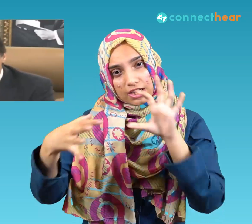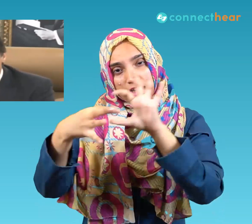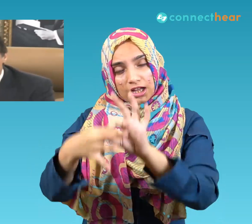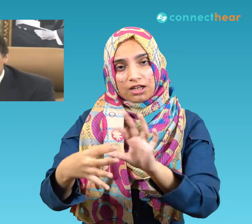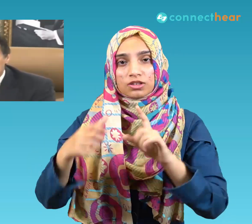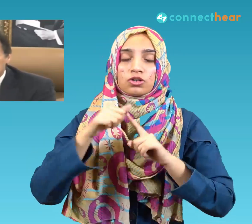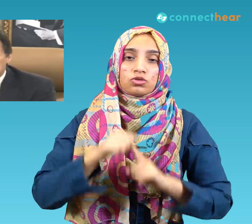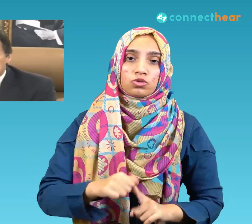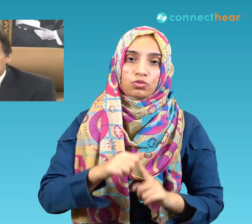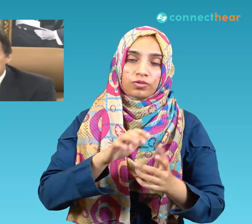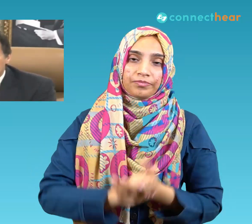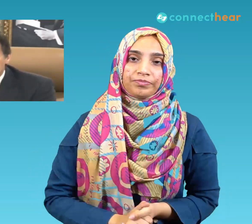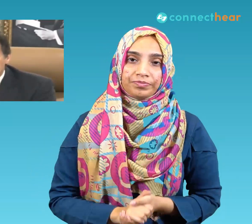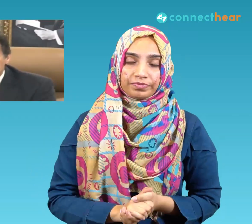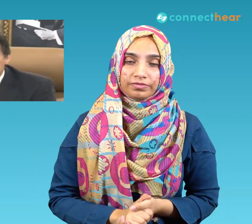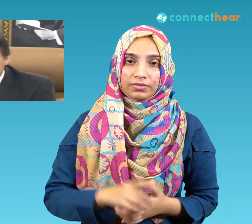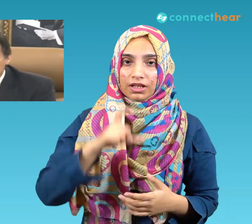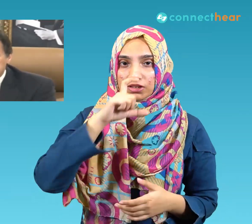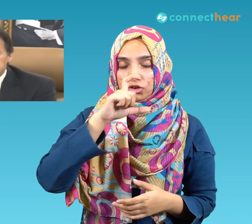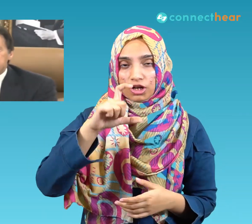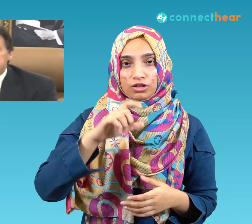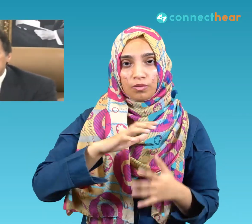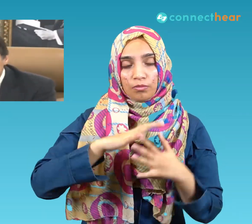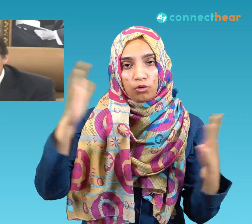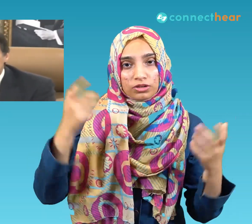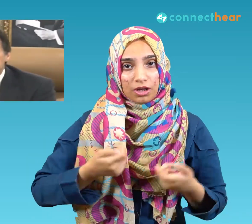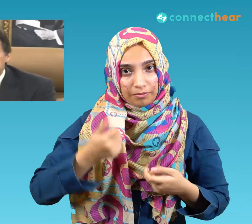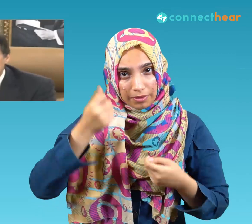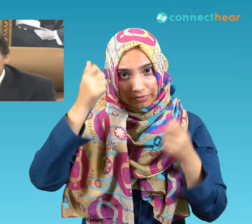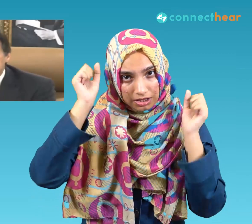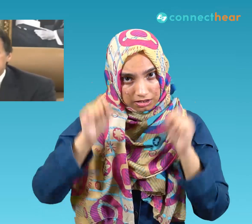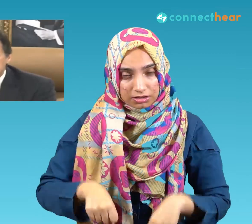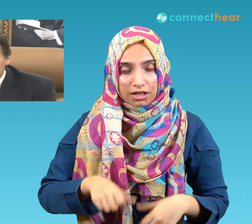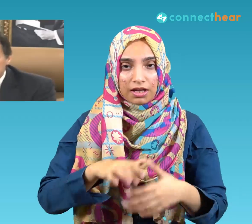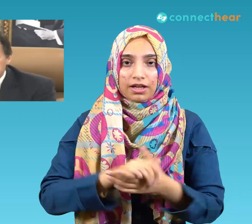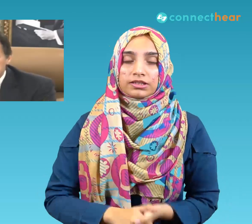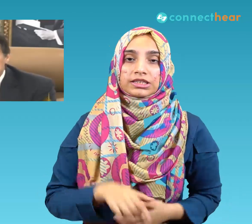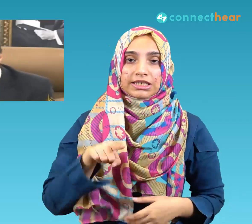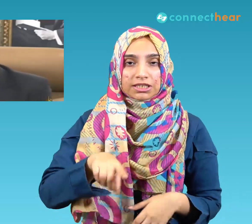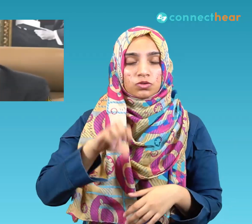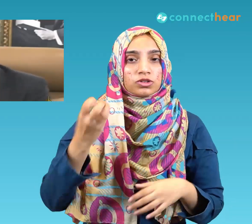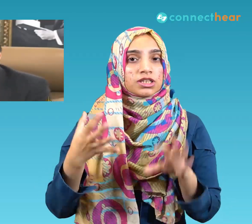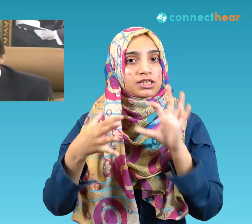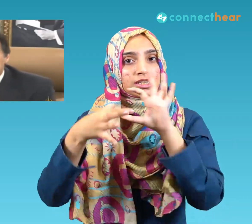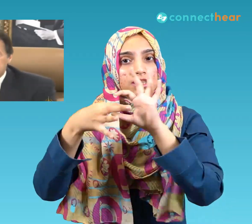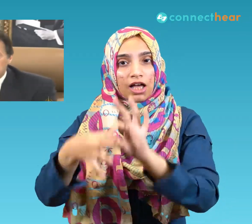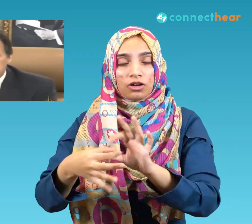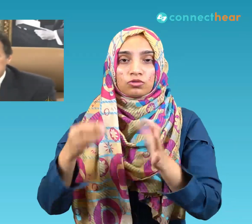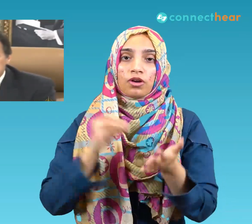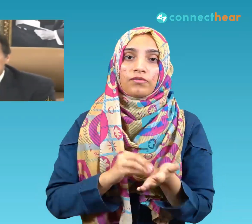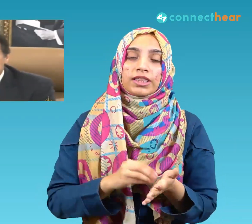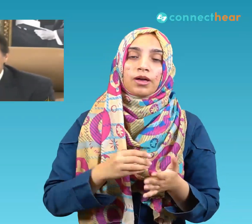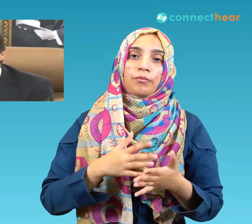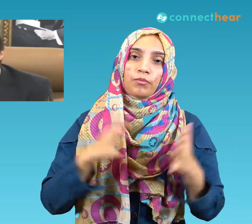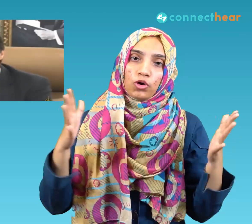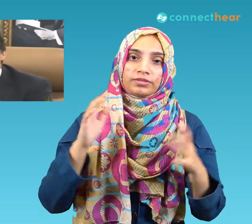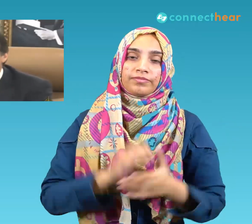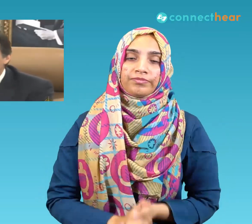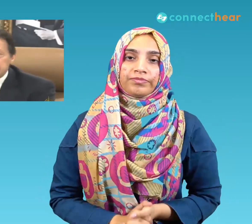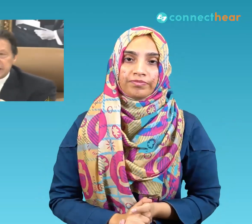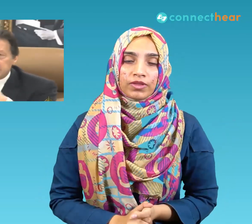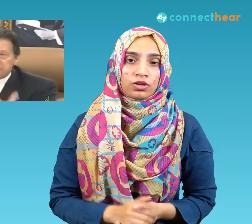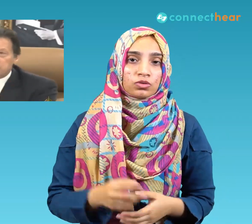also, you talked about the railway. First time in Pakistan's history, we are modernizing our railway. And